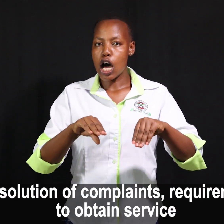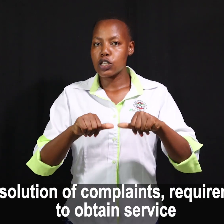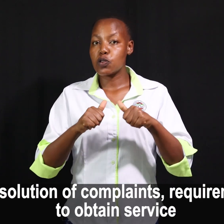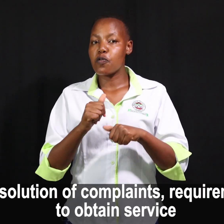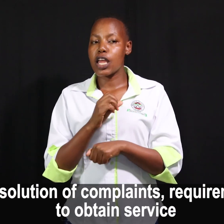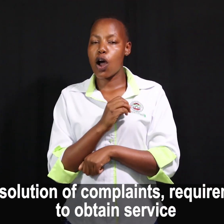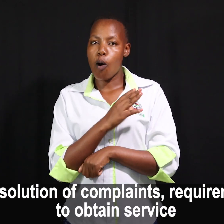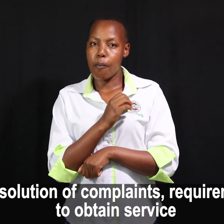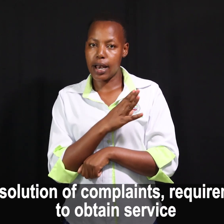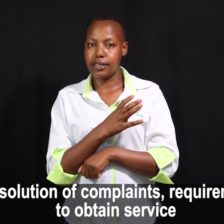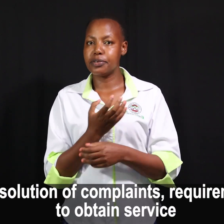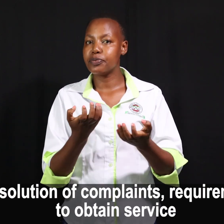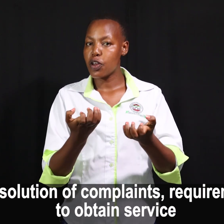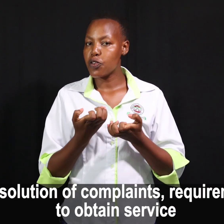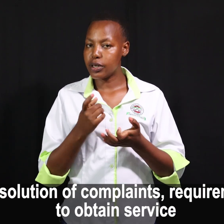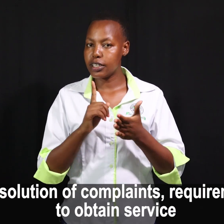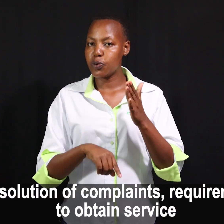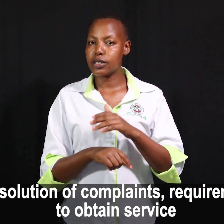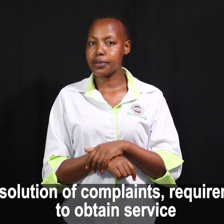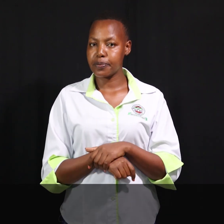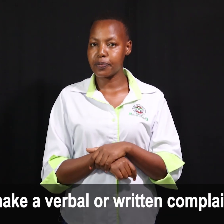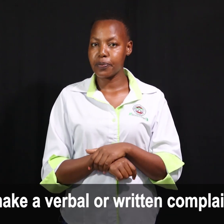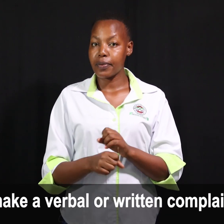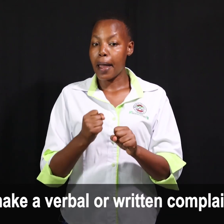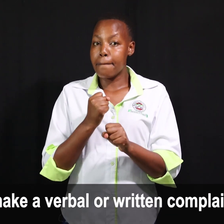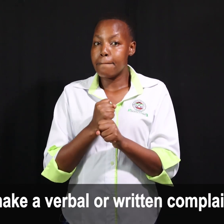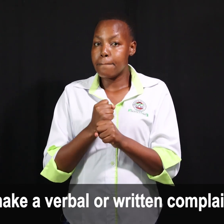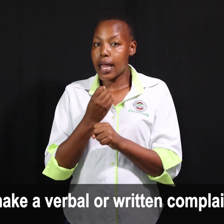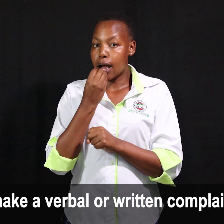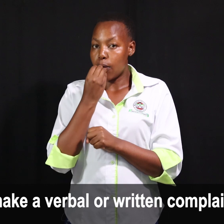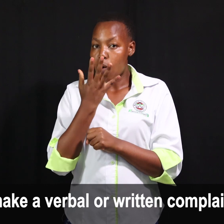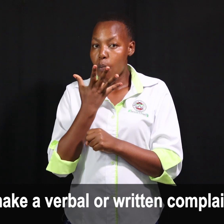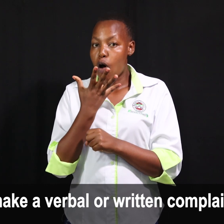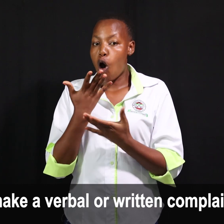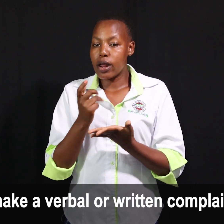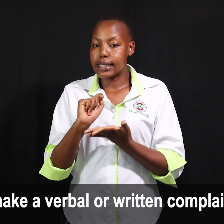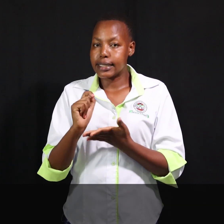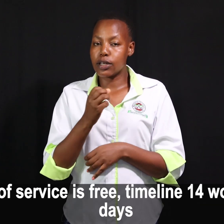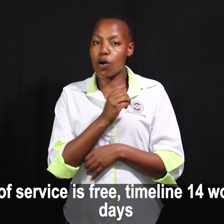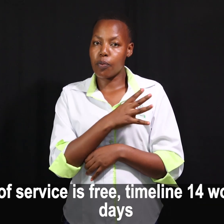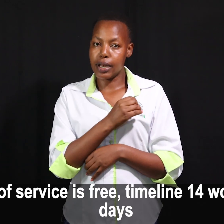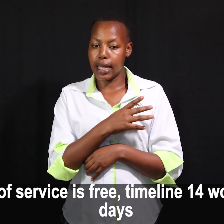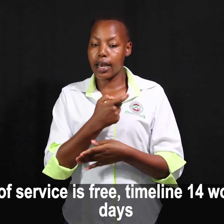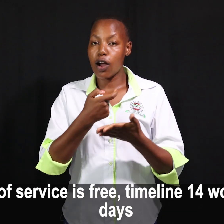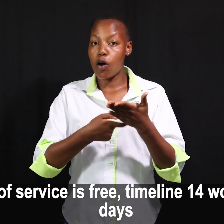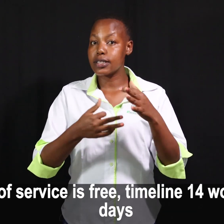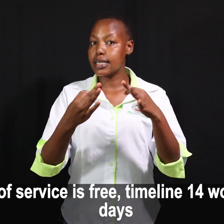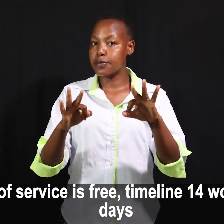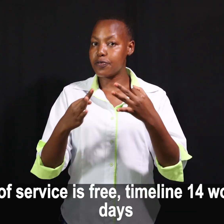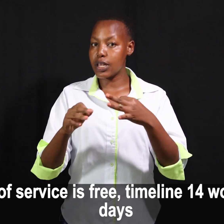complaints. Requirements to obtain service. Make a verbal or written complaint. Cost of service is free.